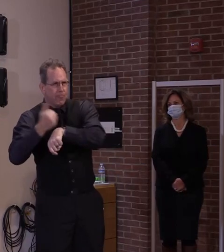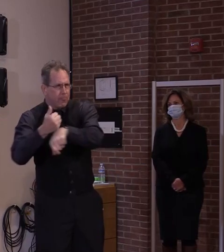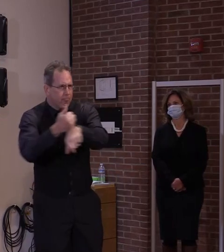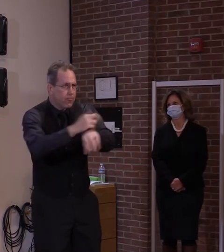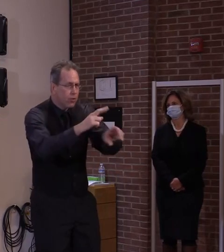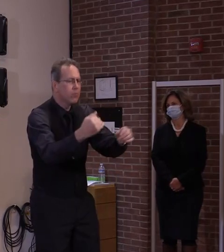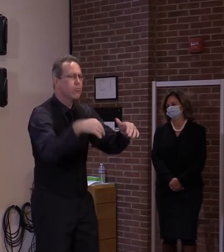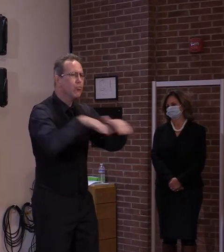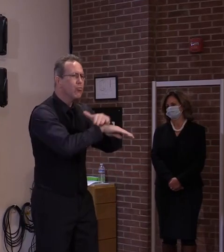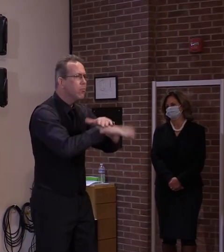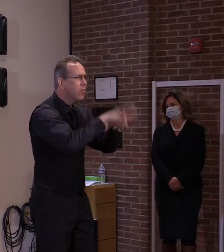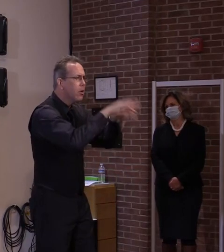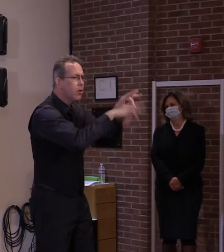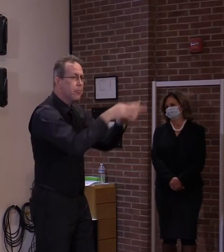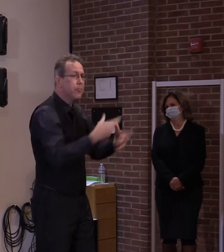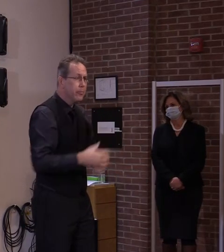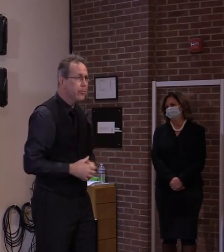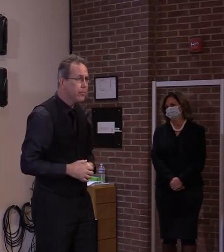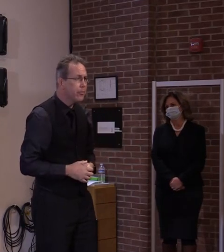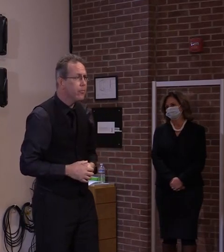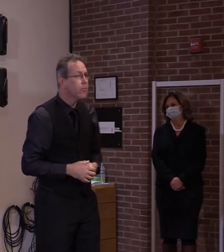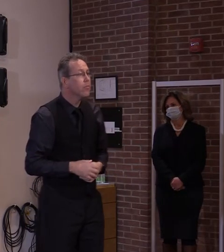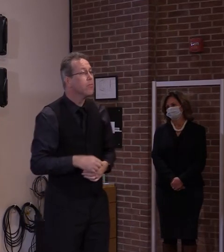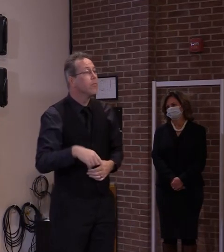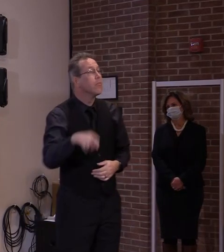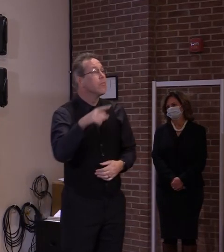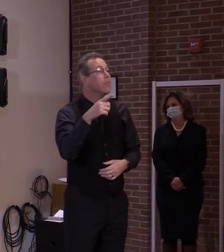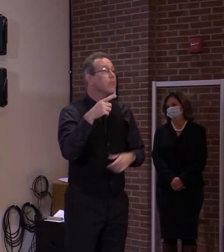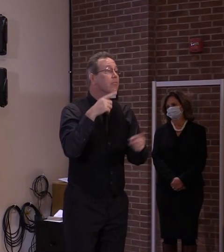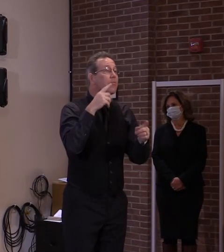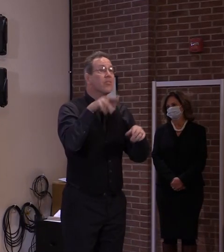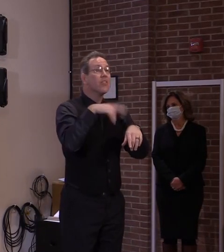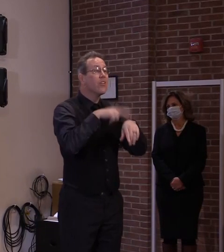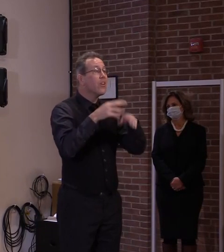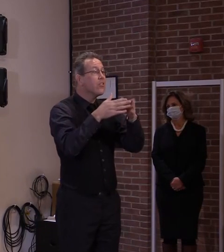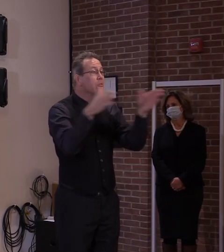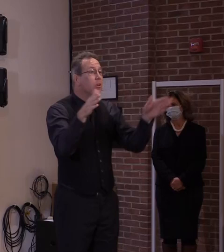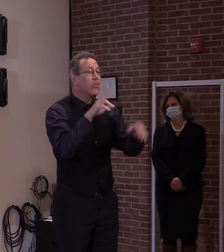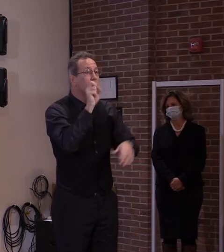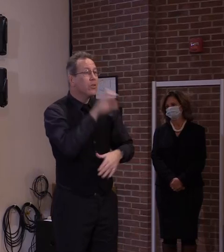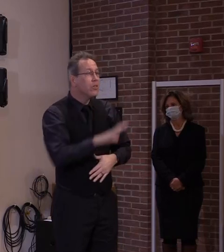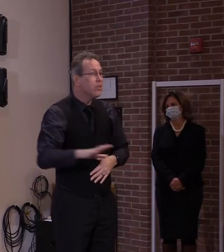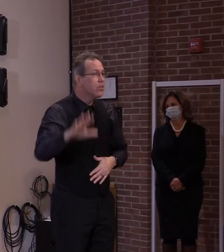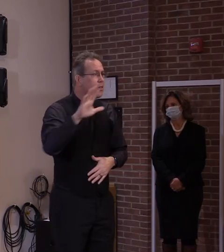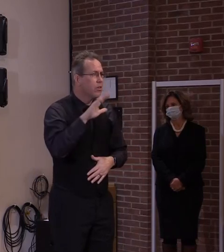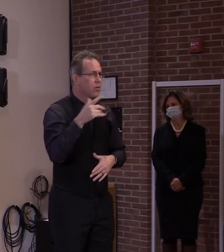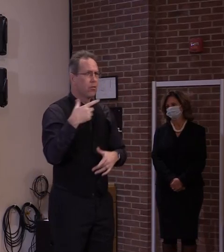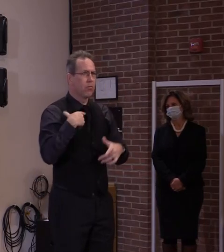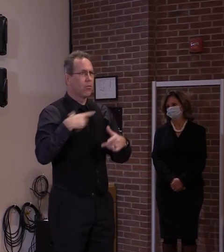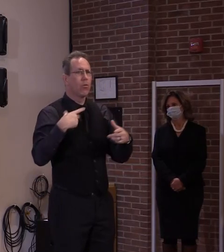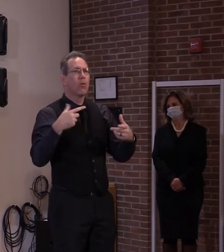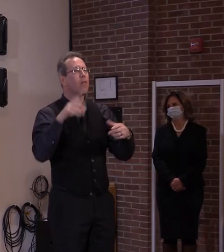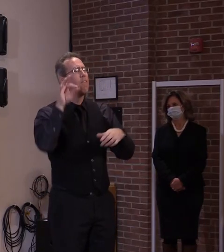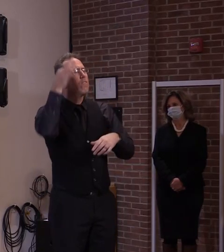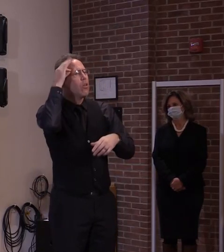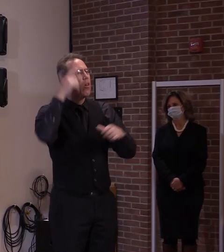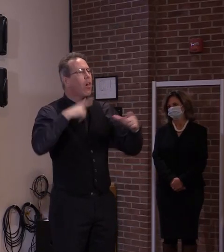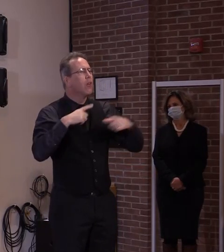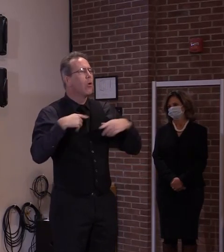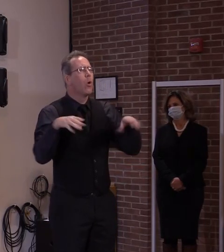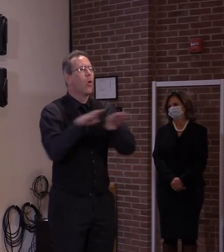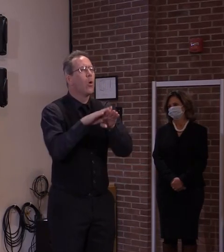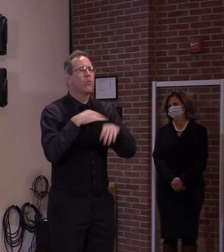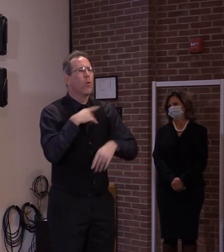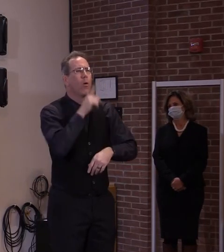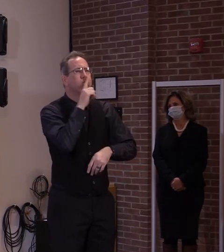the national and regional labs are shut down. We've never shut down our PCR capability until the labs